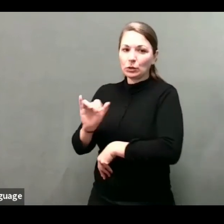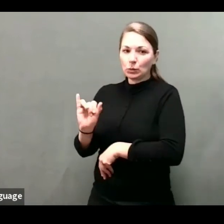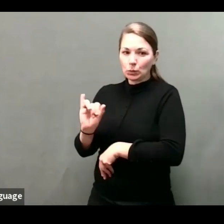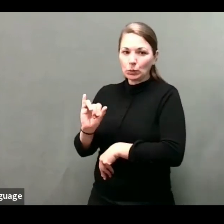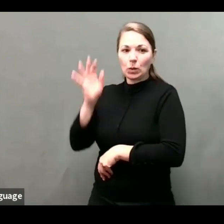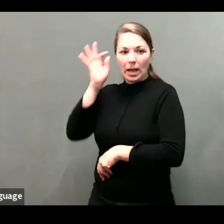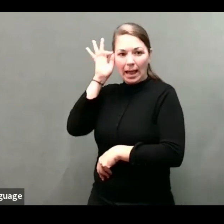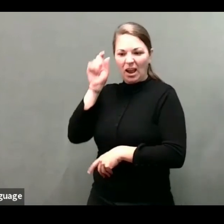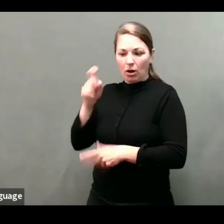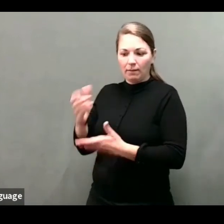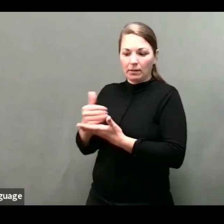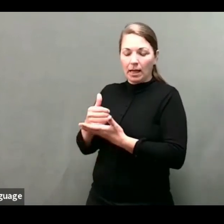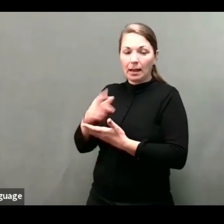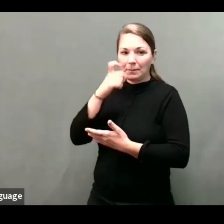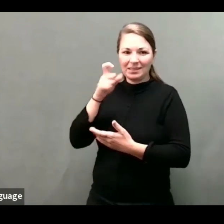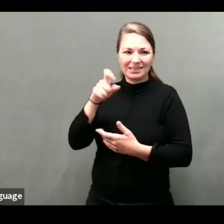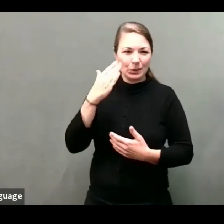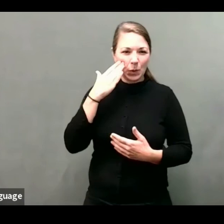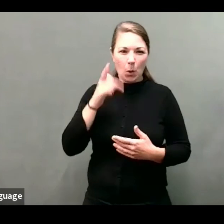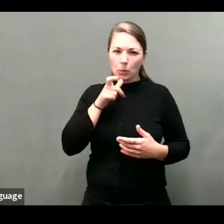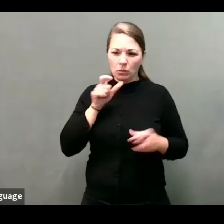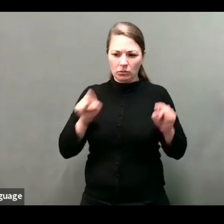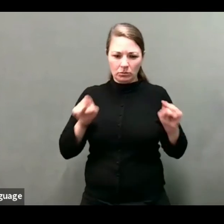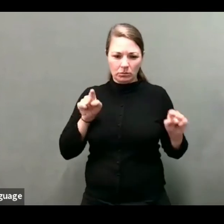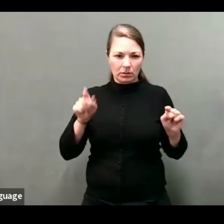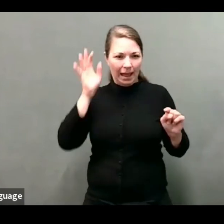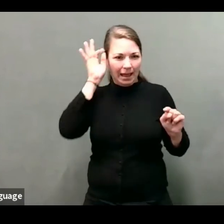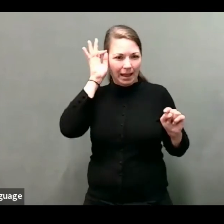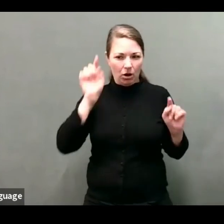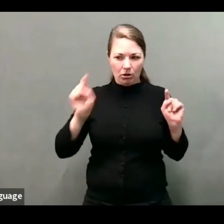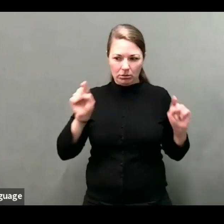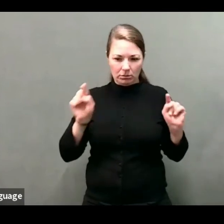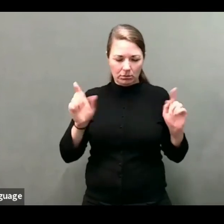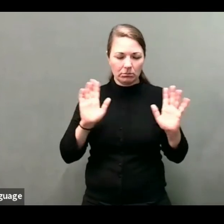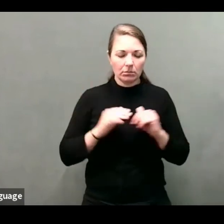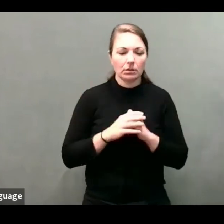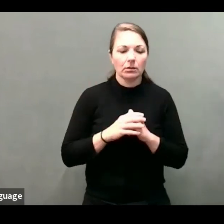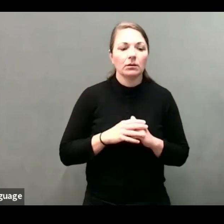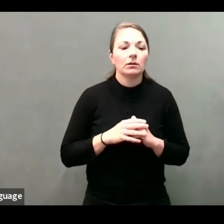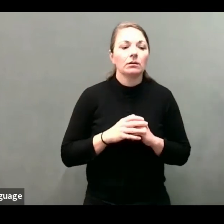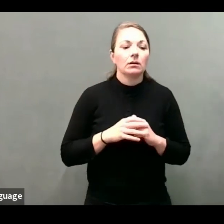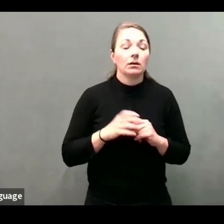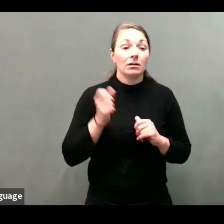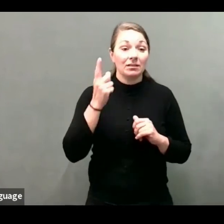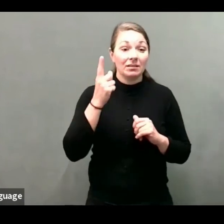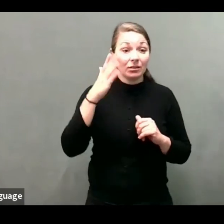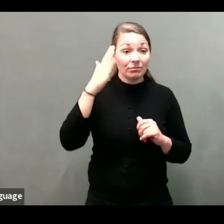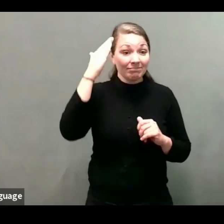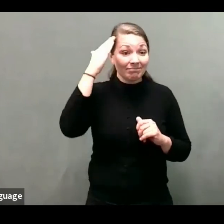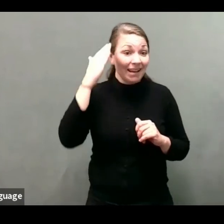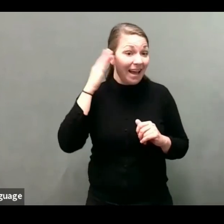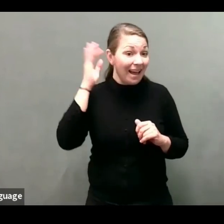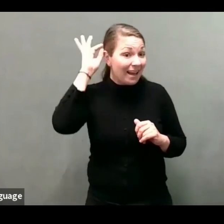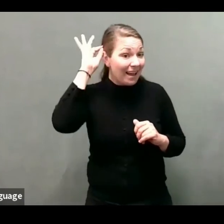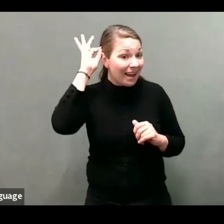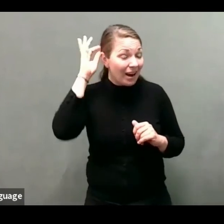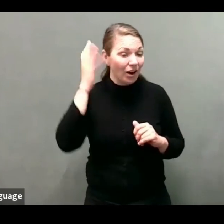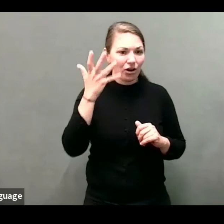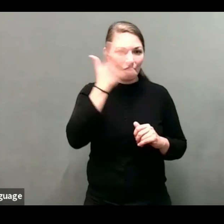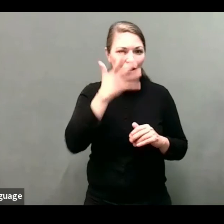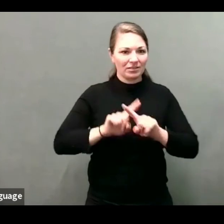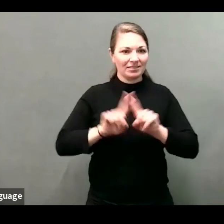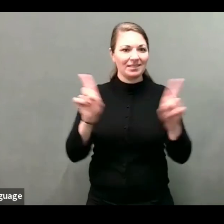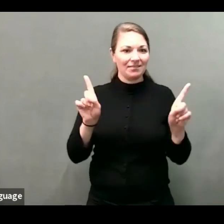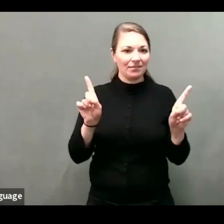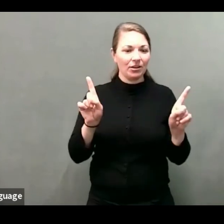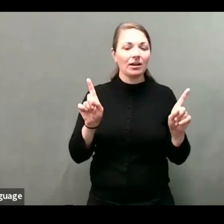lab can distinguish whose hair is whose. You'd be amazed how different the hairs just on your head all look.